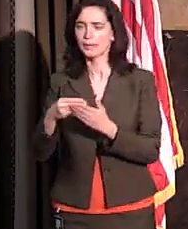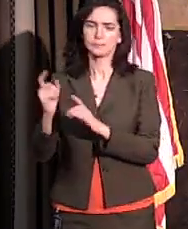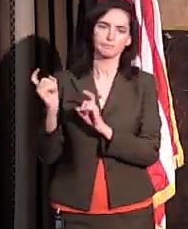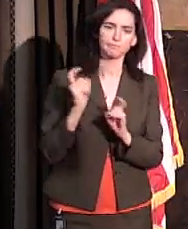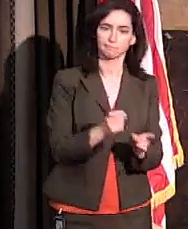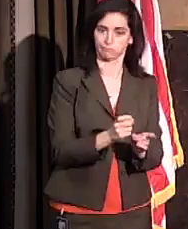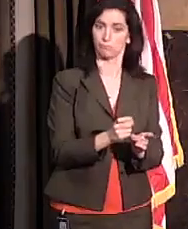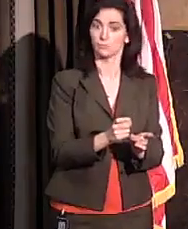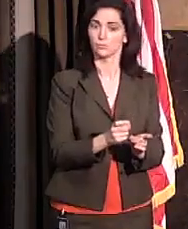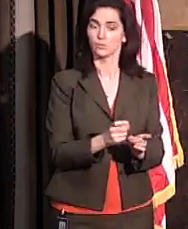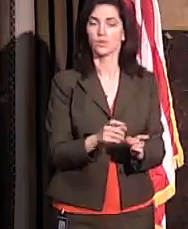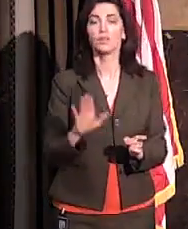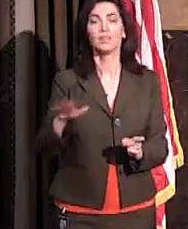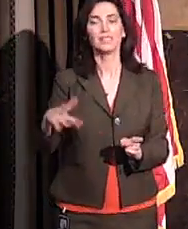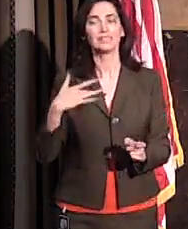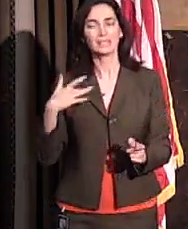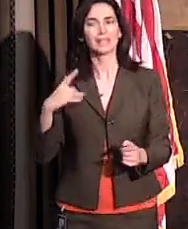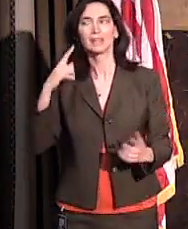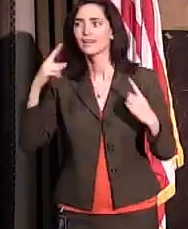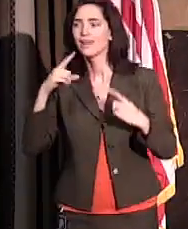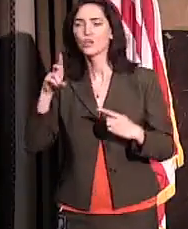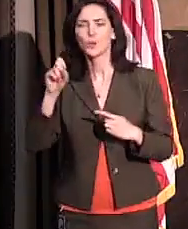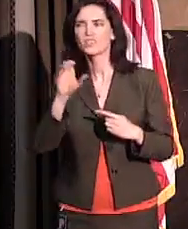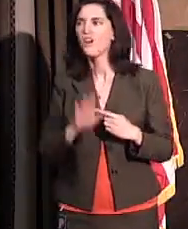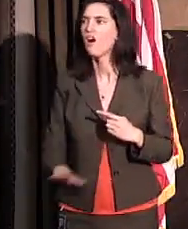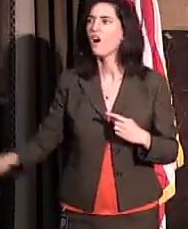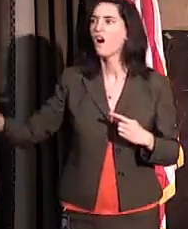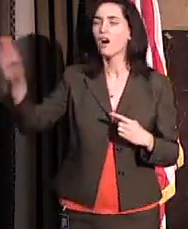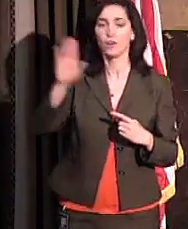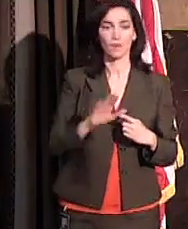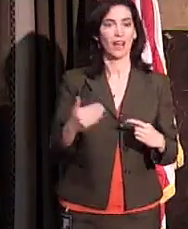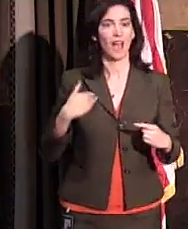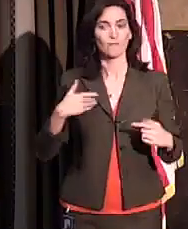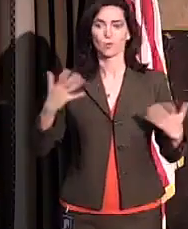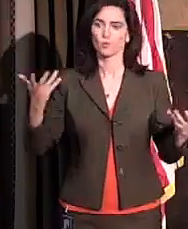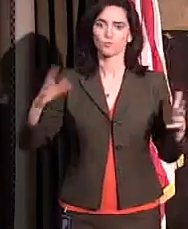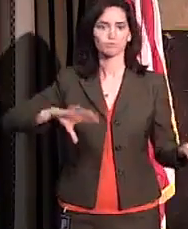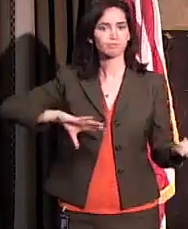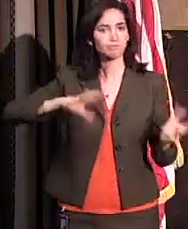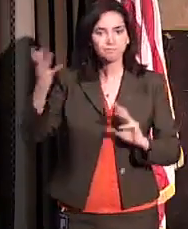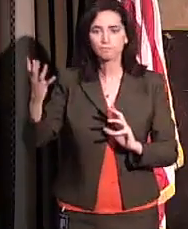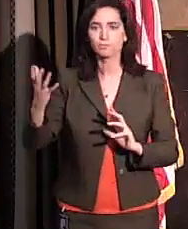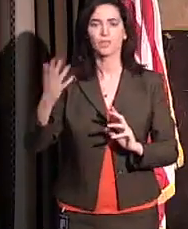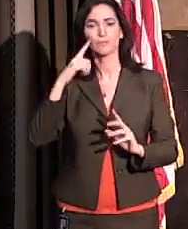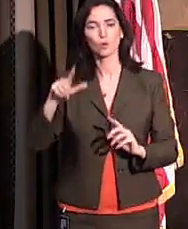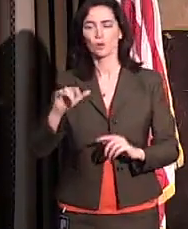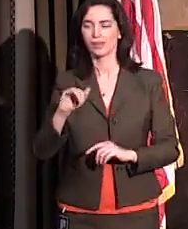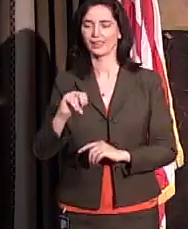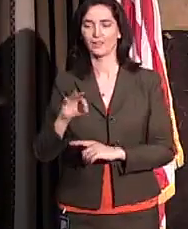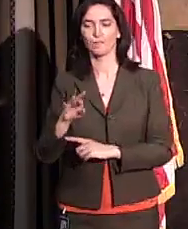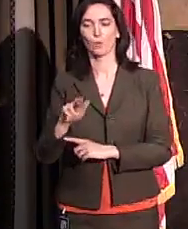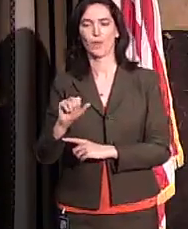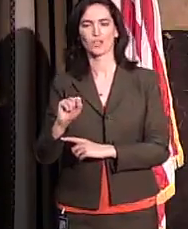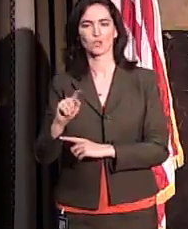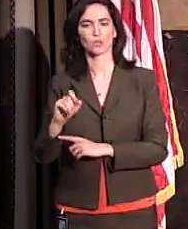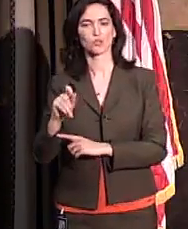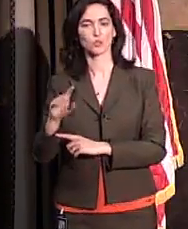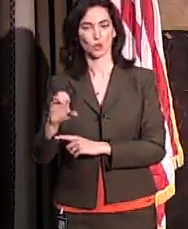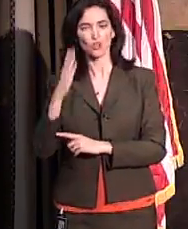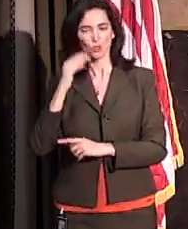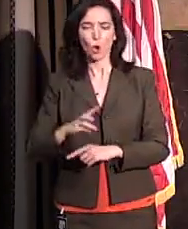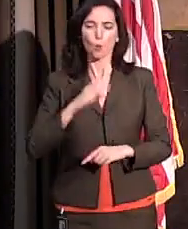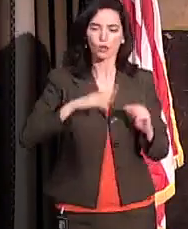that across the United States we have an infrastructure crisis, and I can tell you in Louisiana, at least